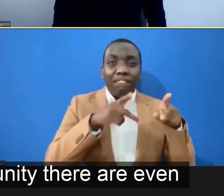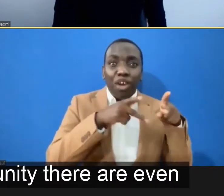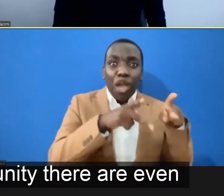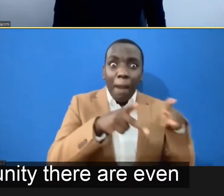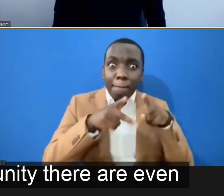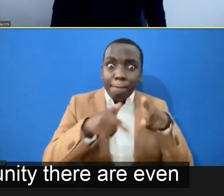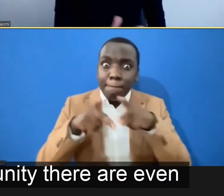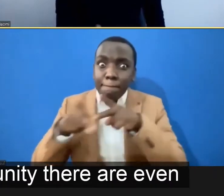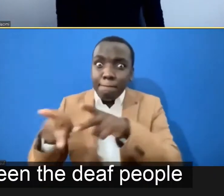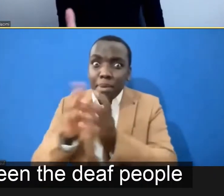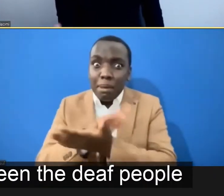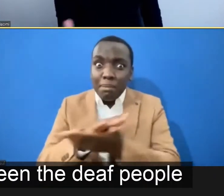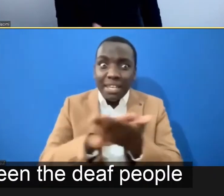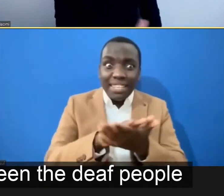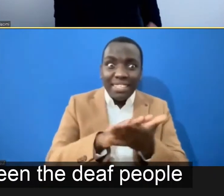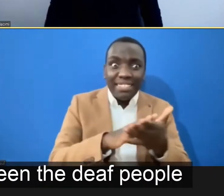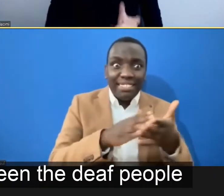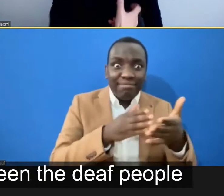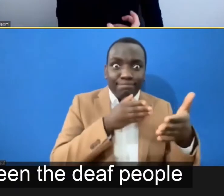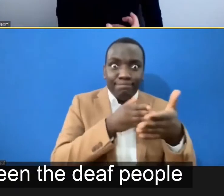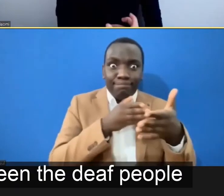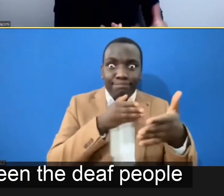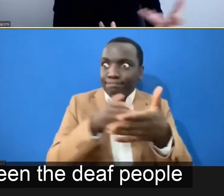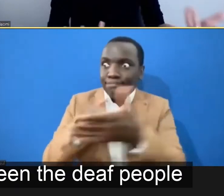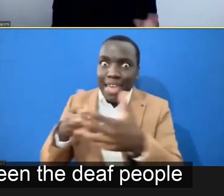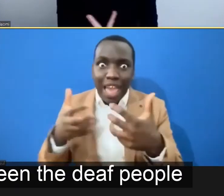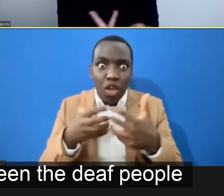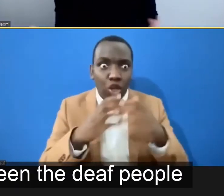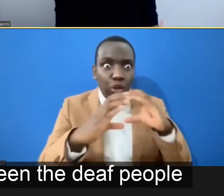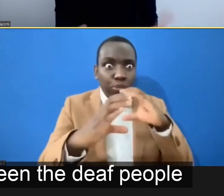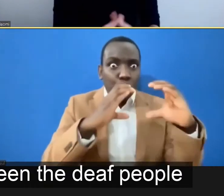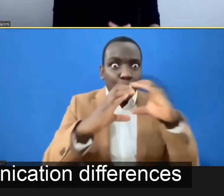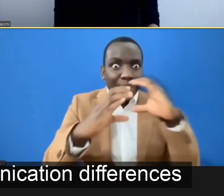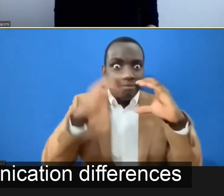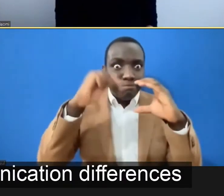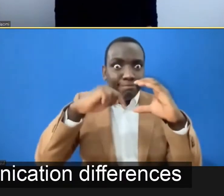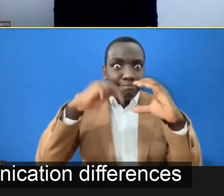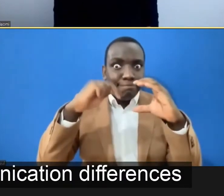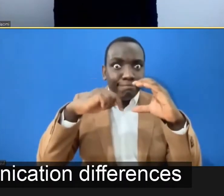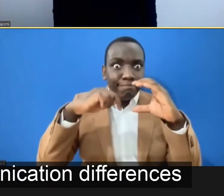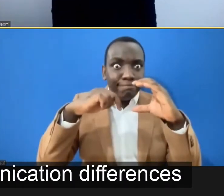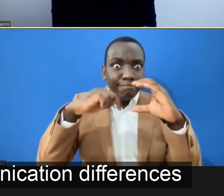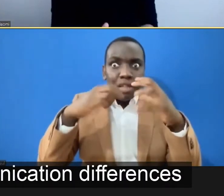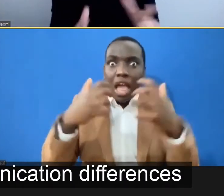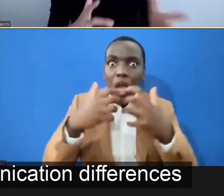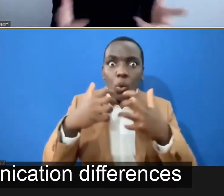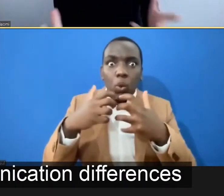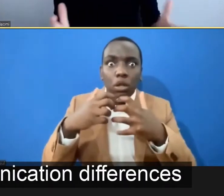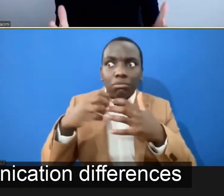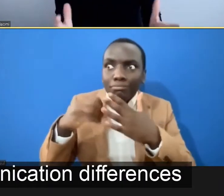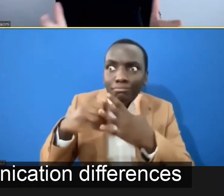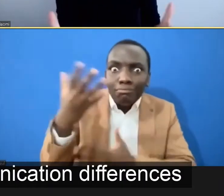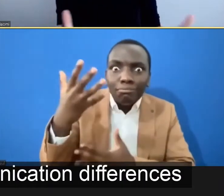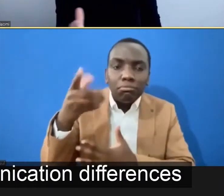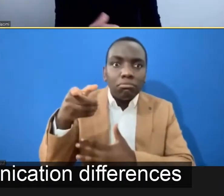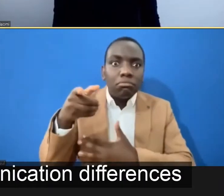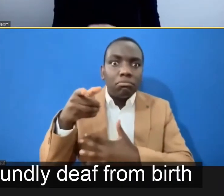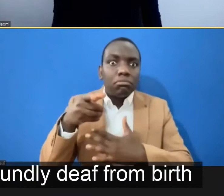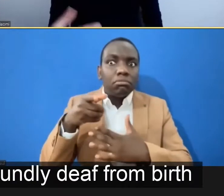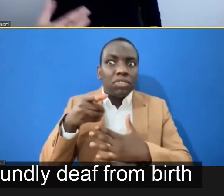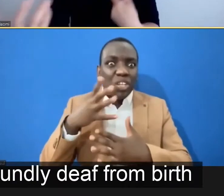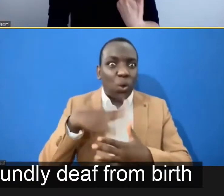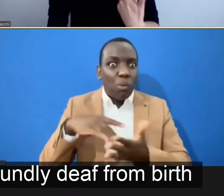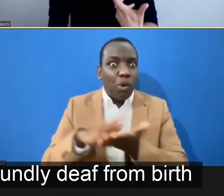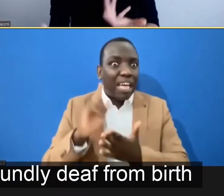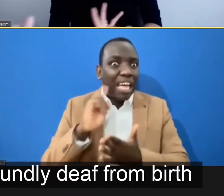there are even communication barriers between the deaf people, because there will be communication differences between people